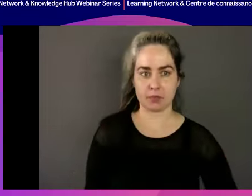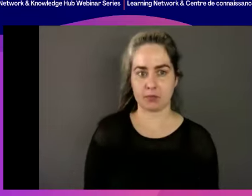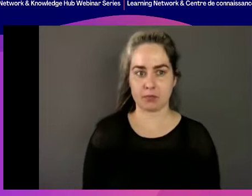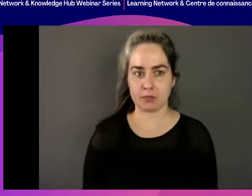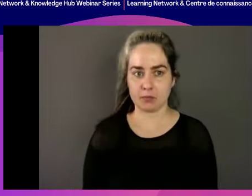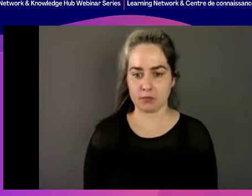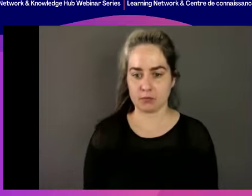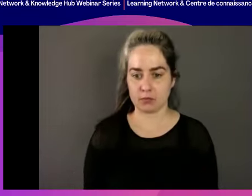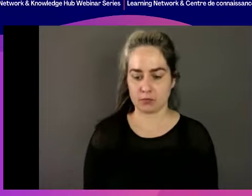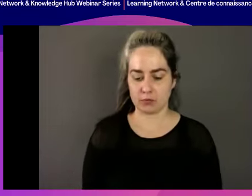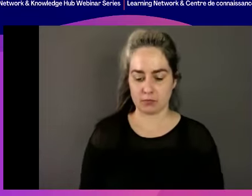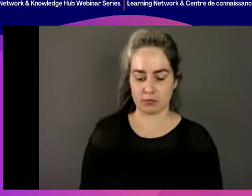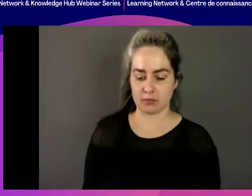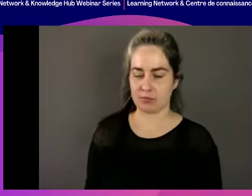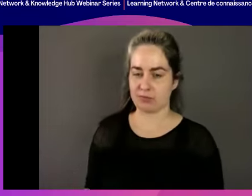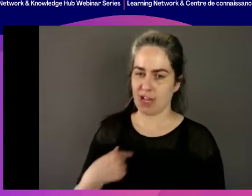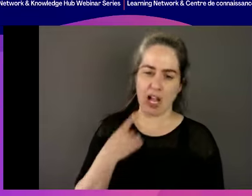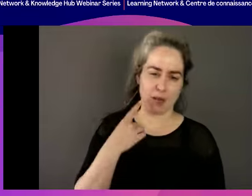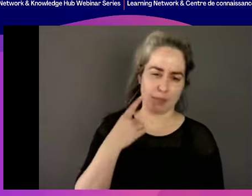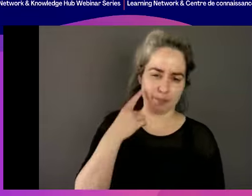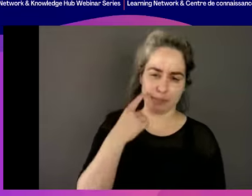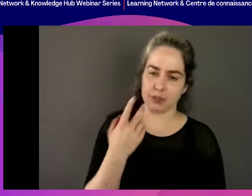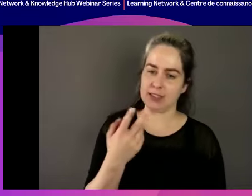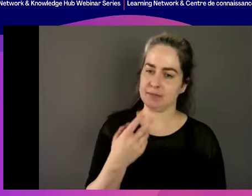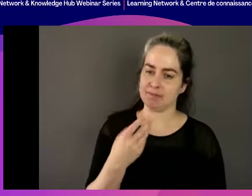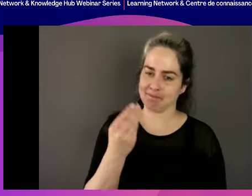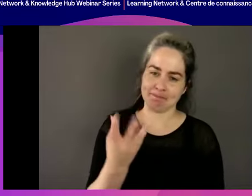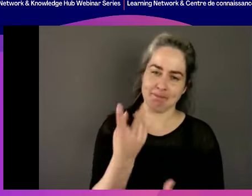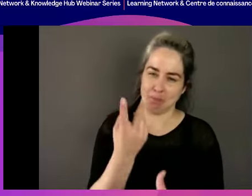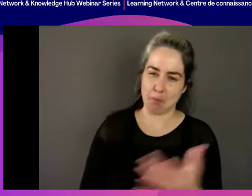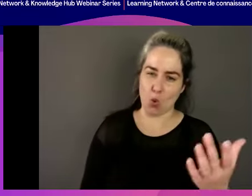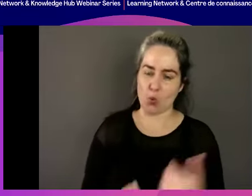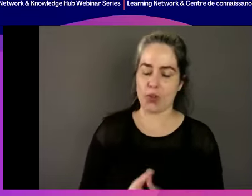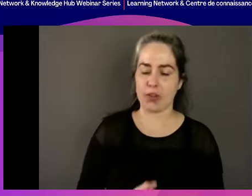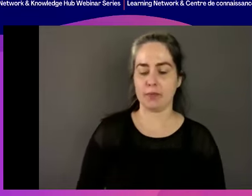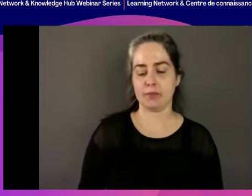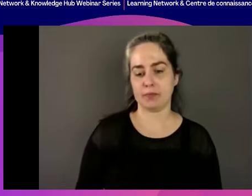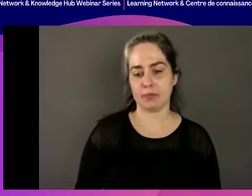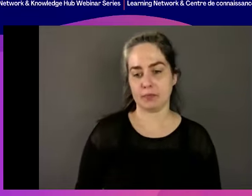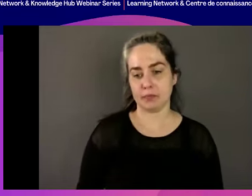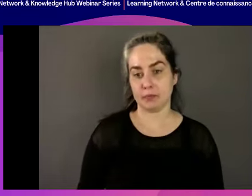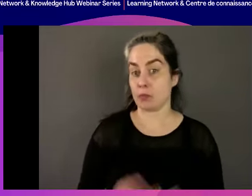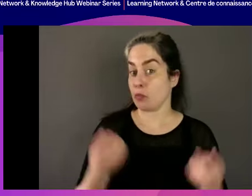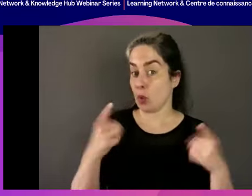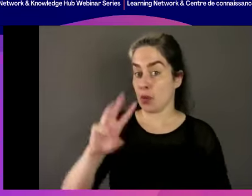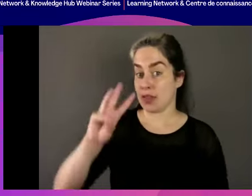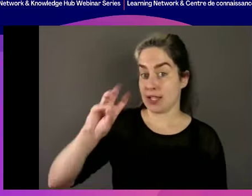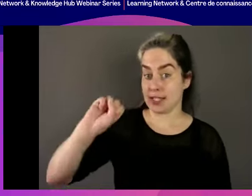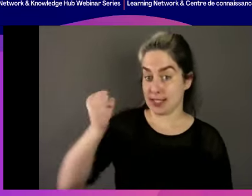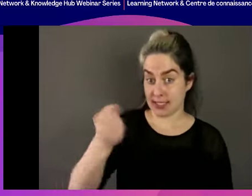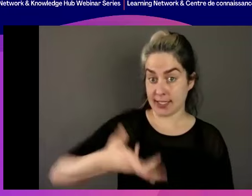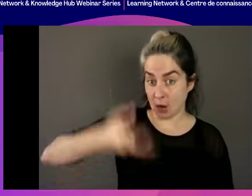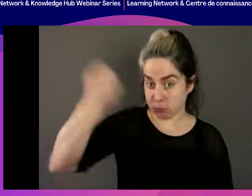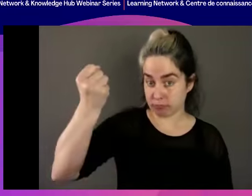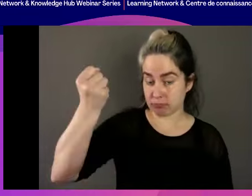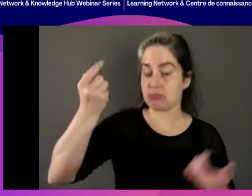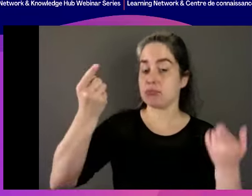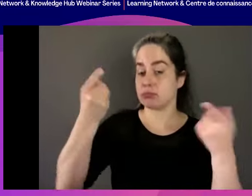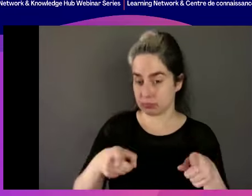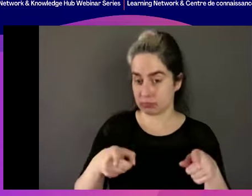I would say probably both. Like at the time when the 60 scoop started happening, like